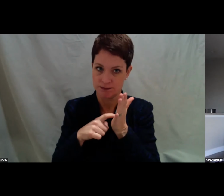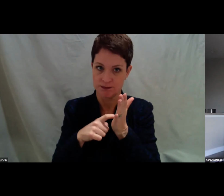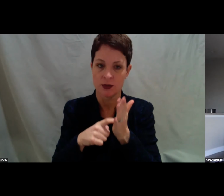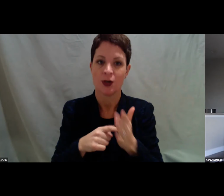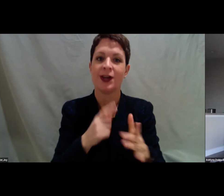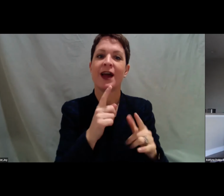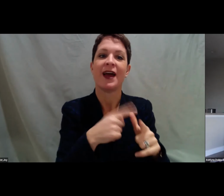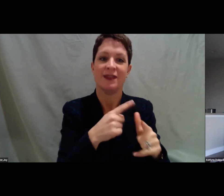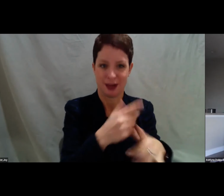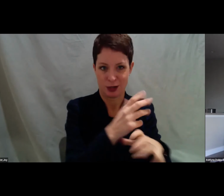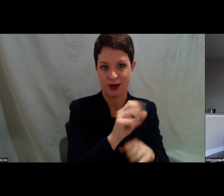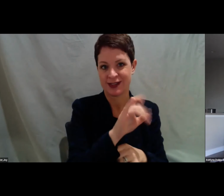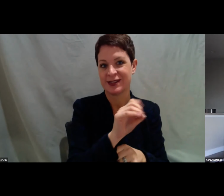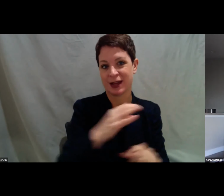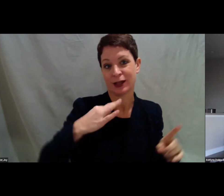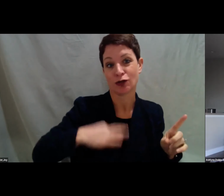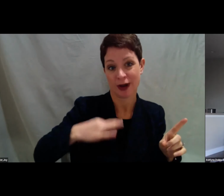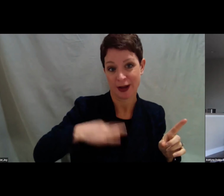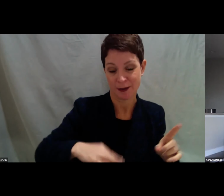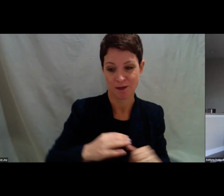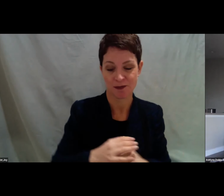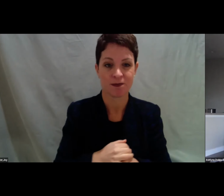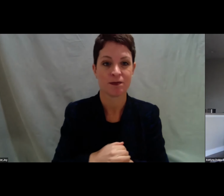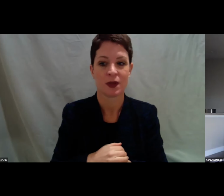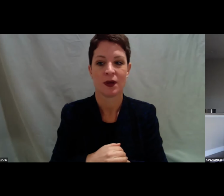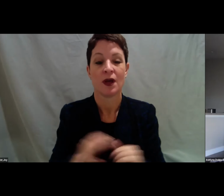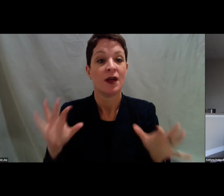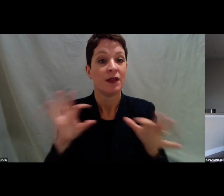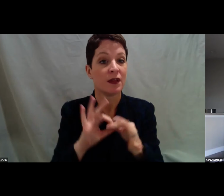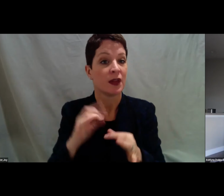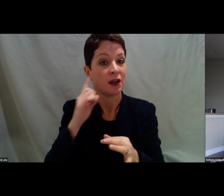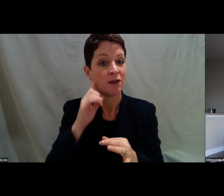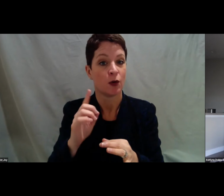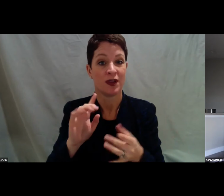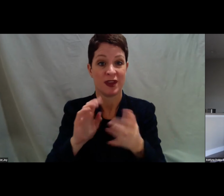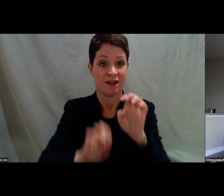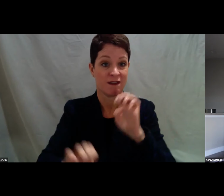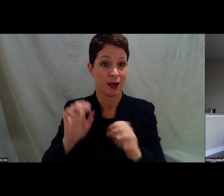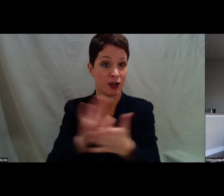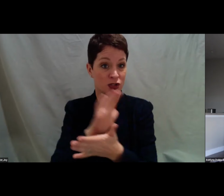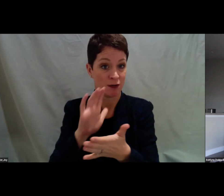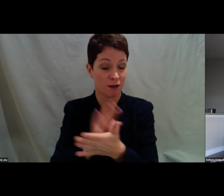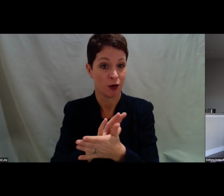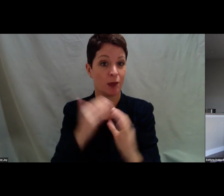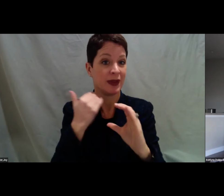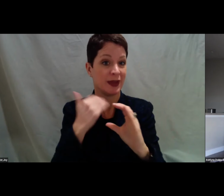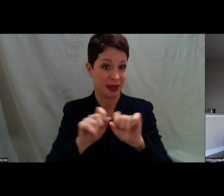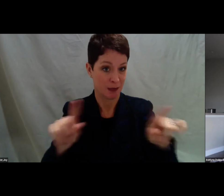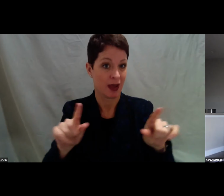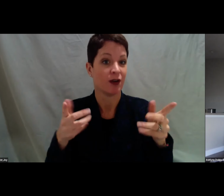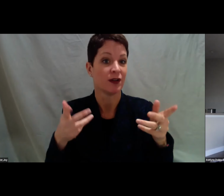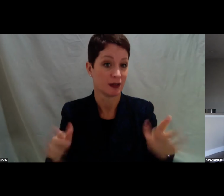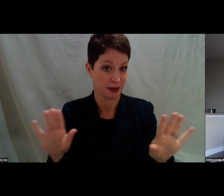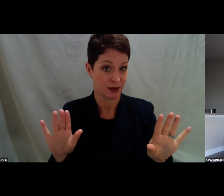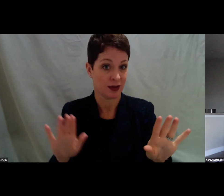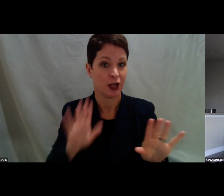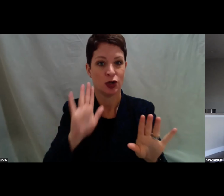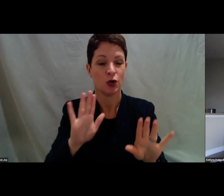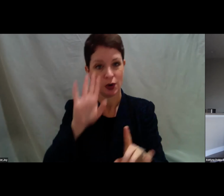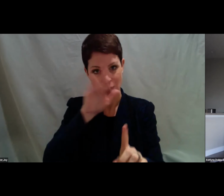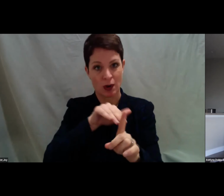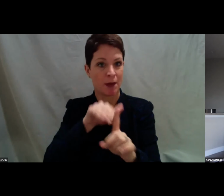CLE credits. The link to the digital evaluation form was emailed to you in your event